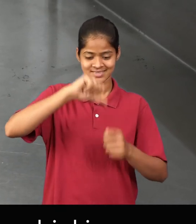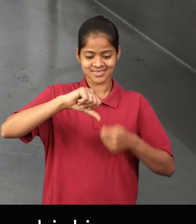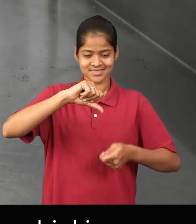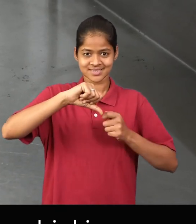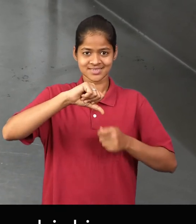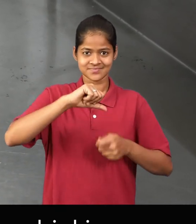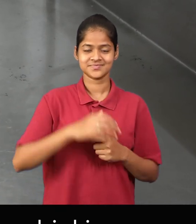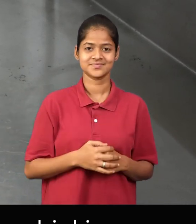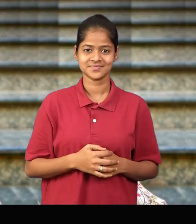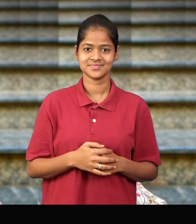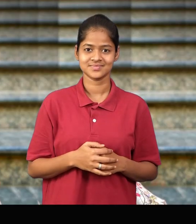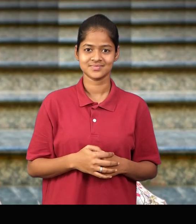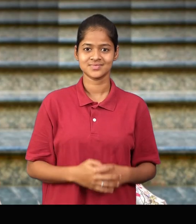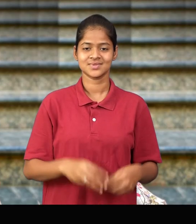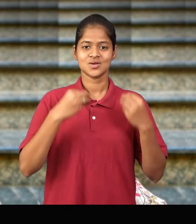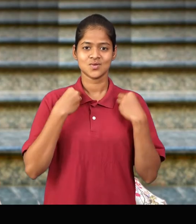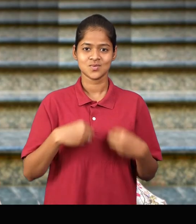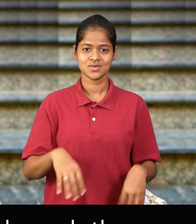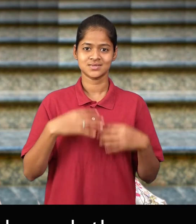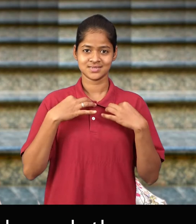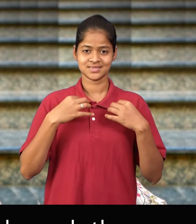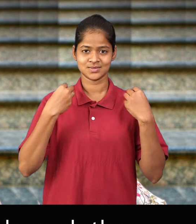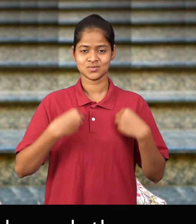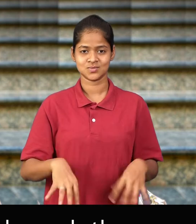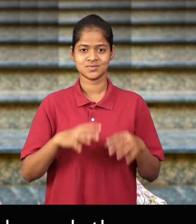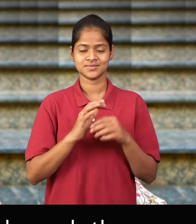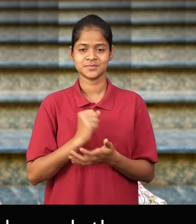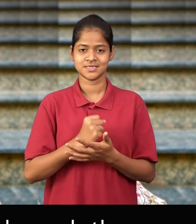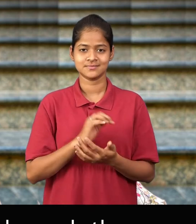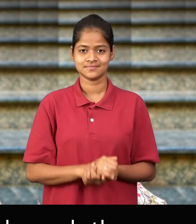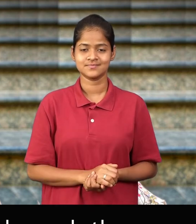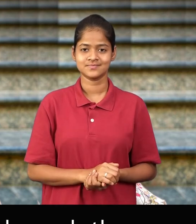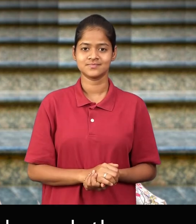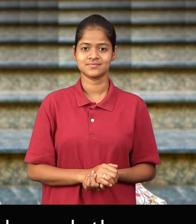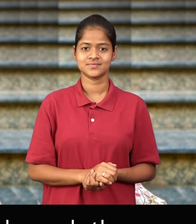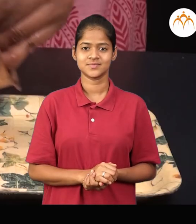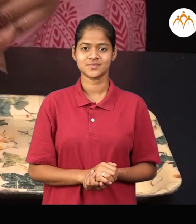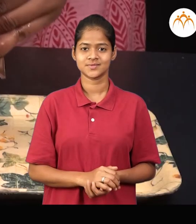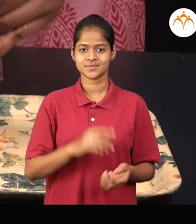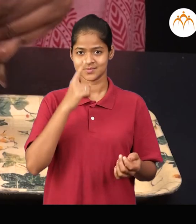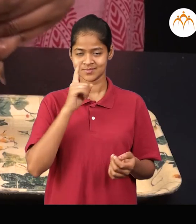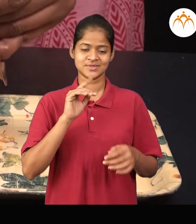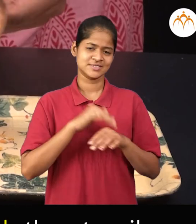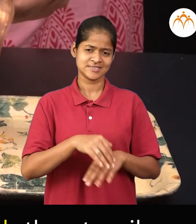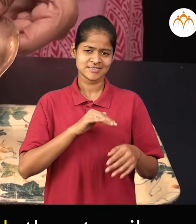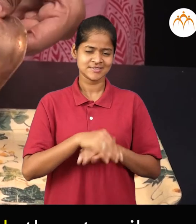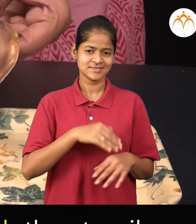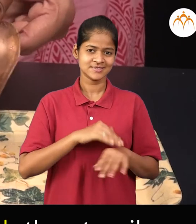before drinking. Wear We should wear clean clothes. Scrub